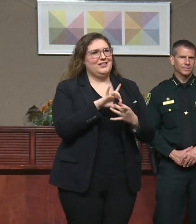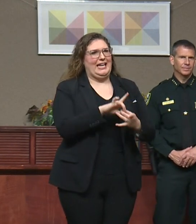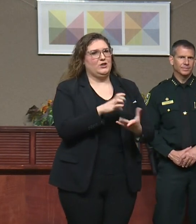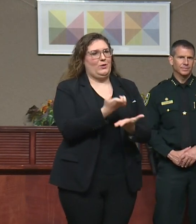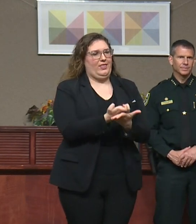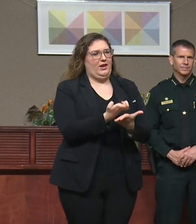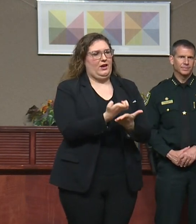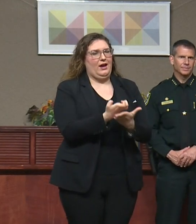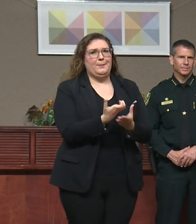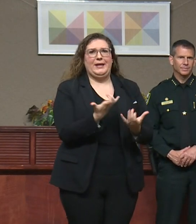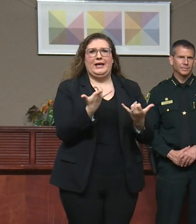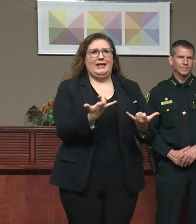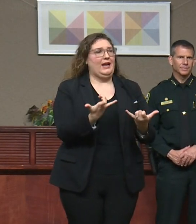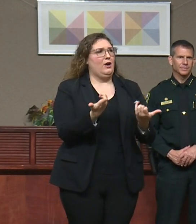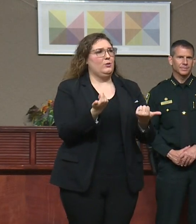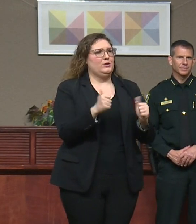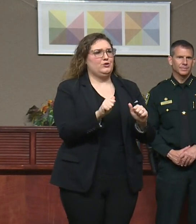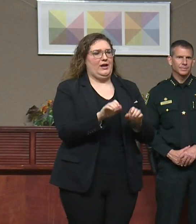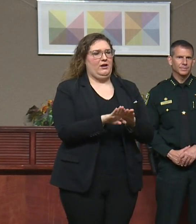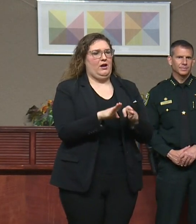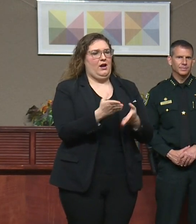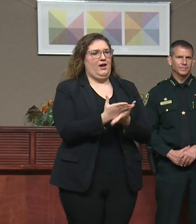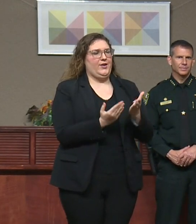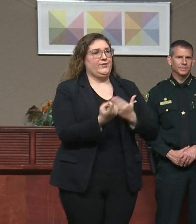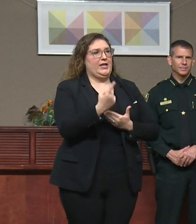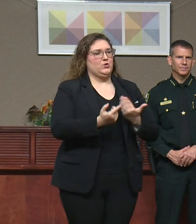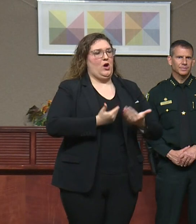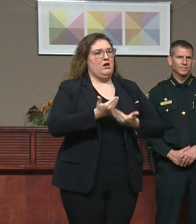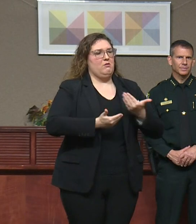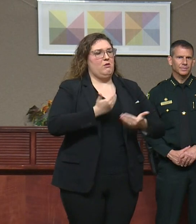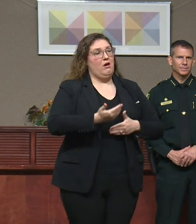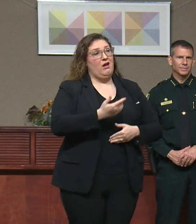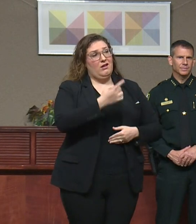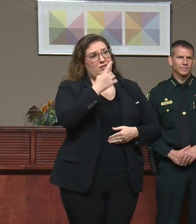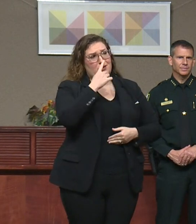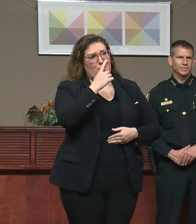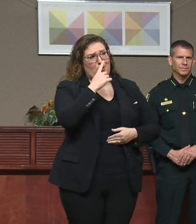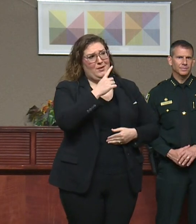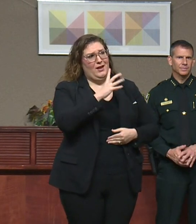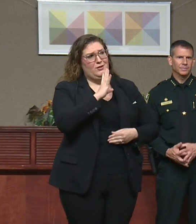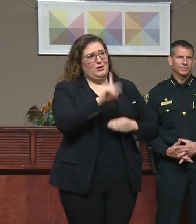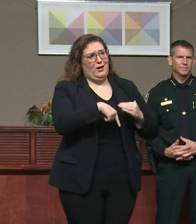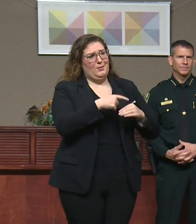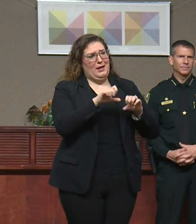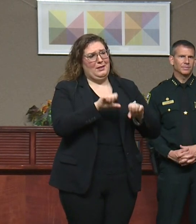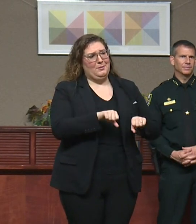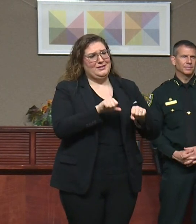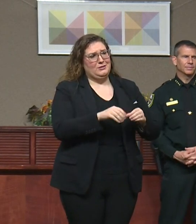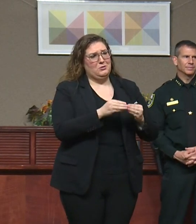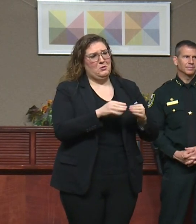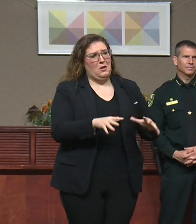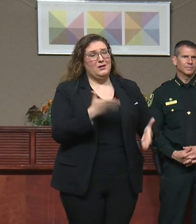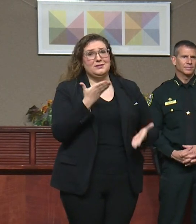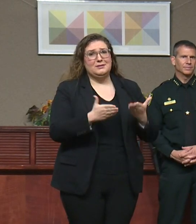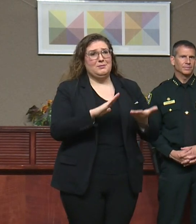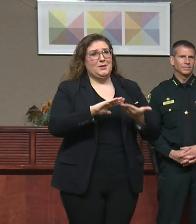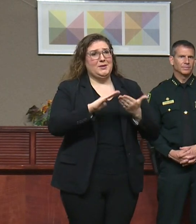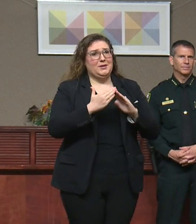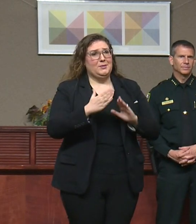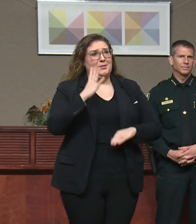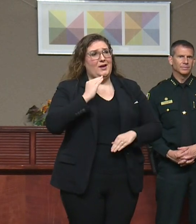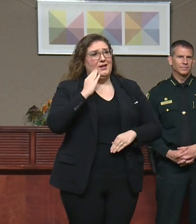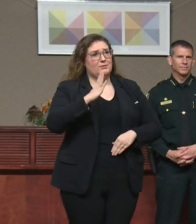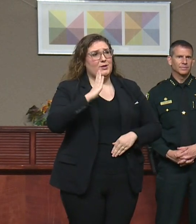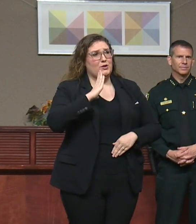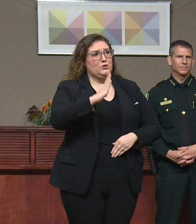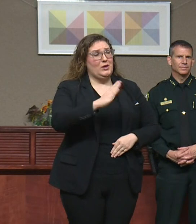try and start phase one, can you talk about the potential losses that the county might be looking at? And do you have any